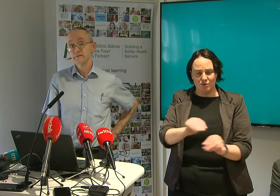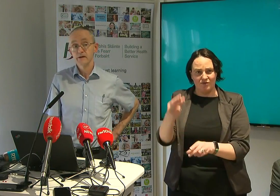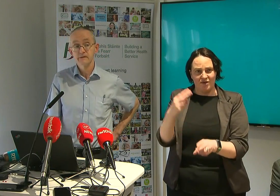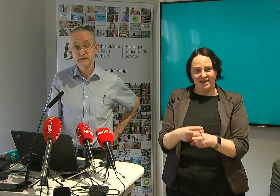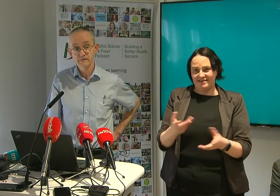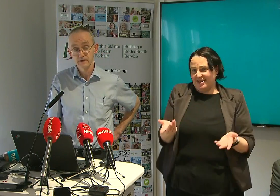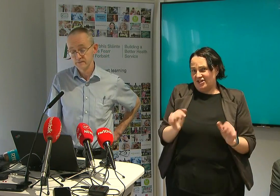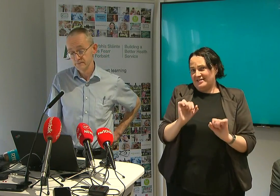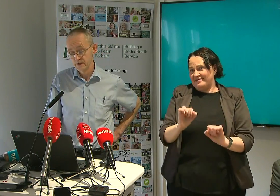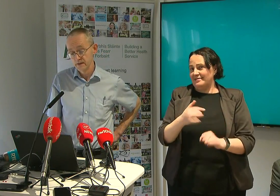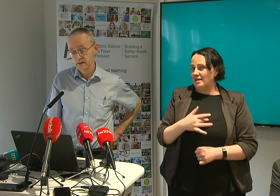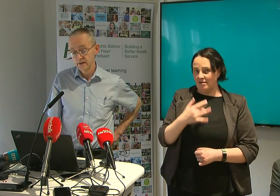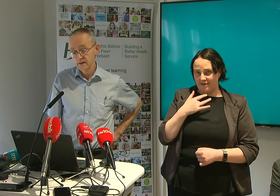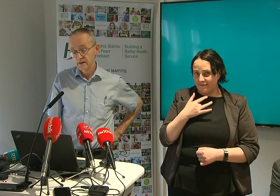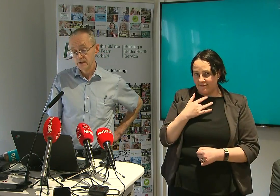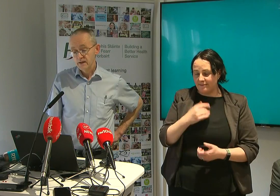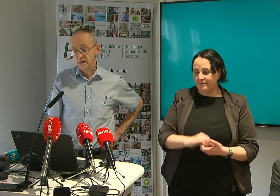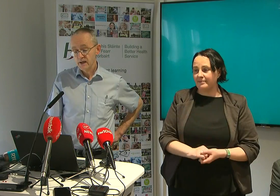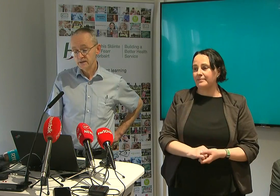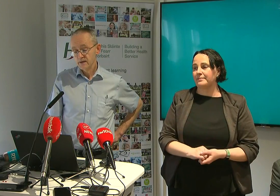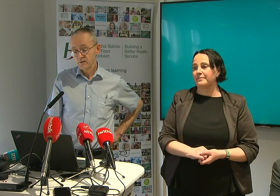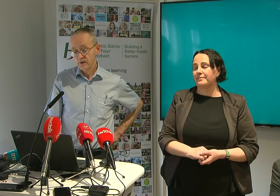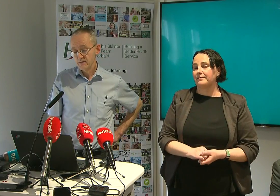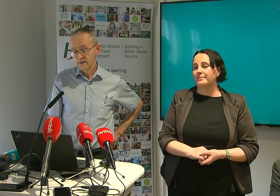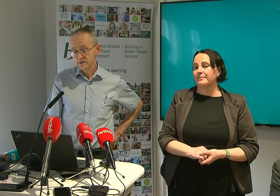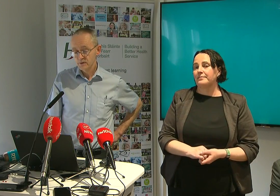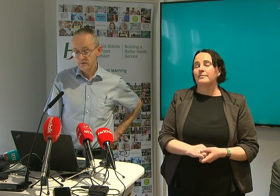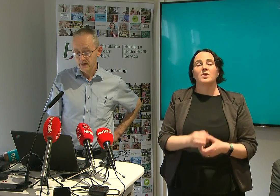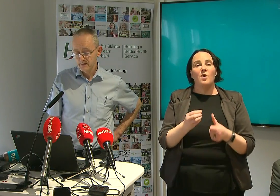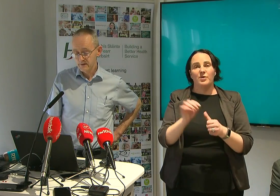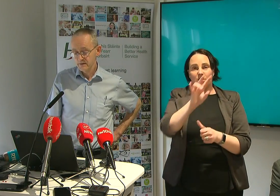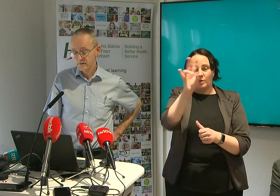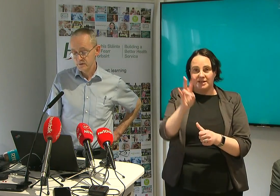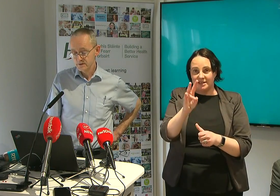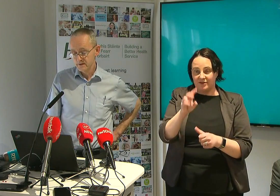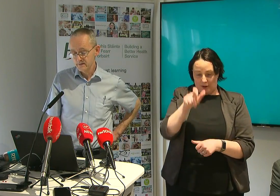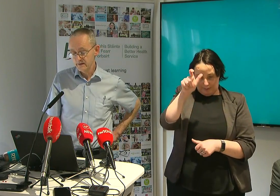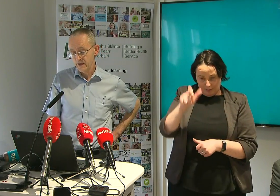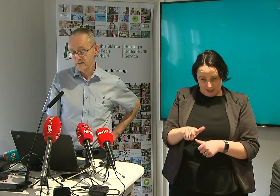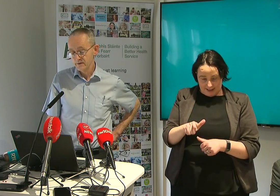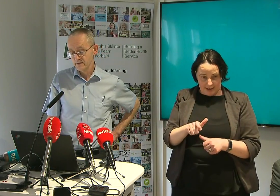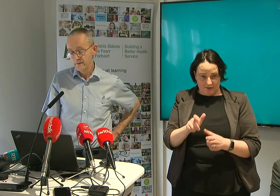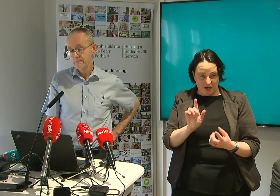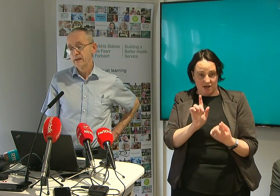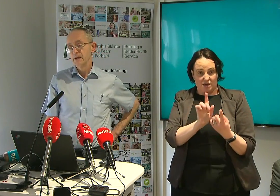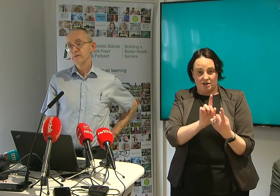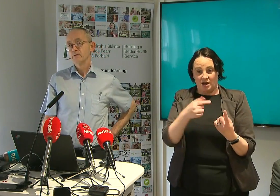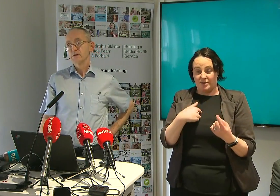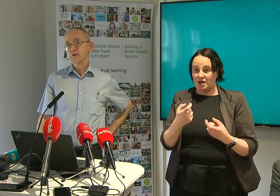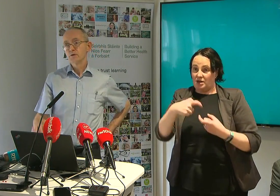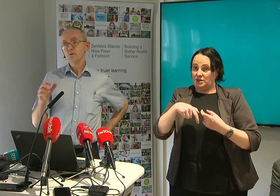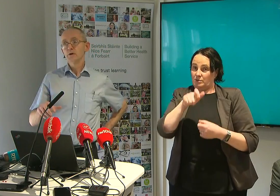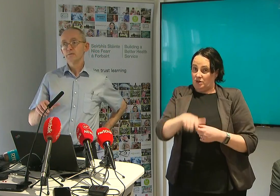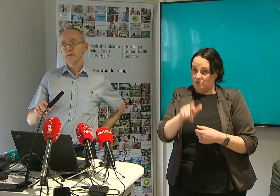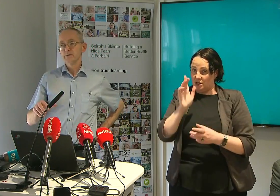practicality of life. Can contacts in isolation go outside? And Sarah has touched on this, and the answer is, if you've